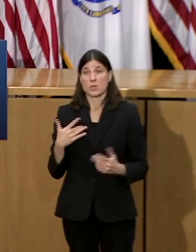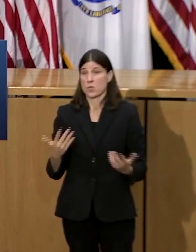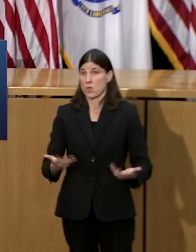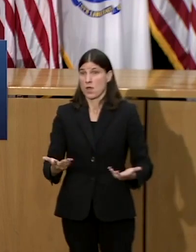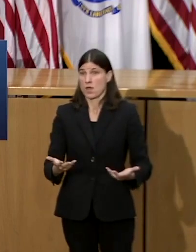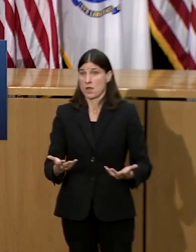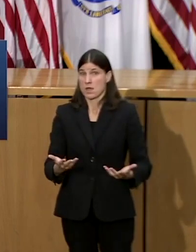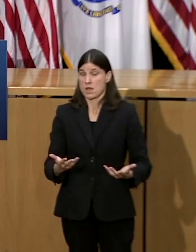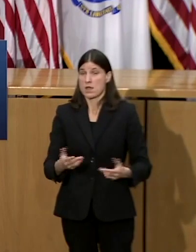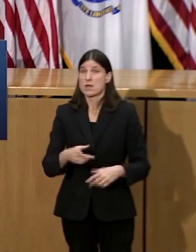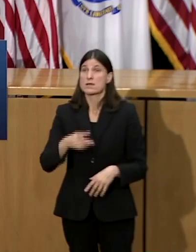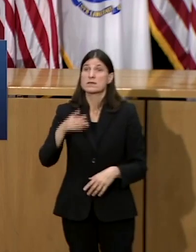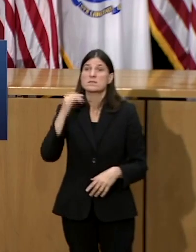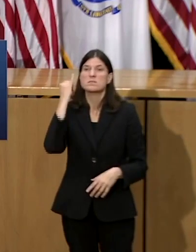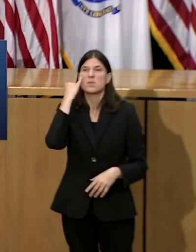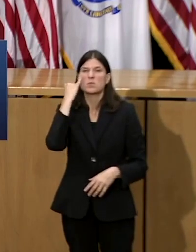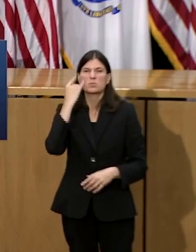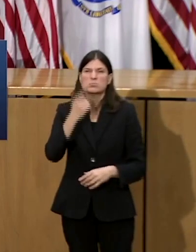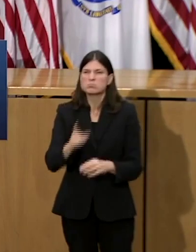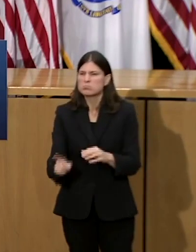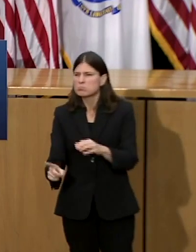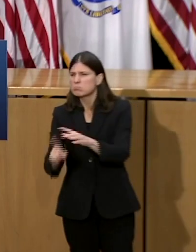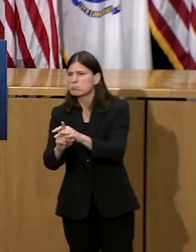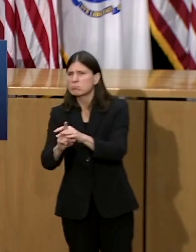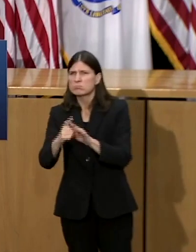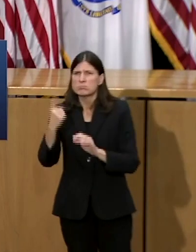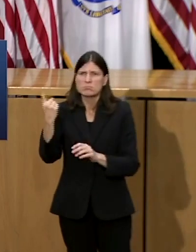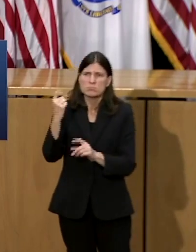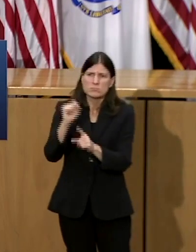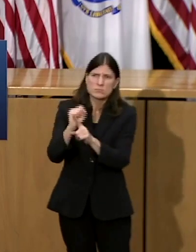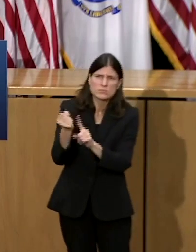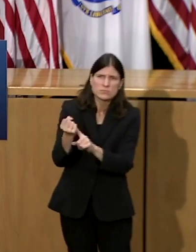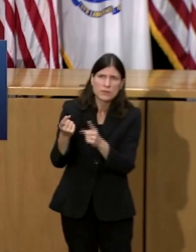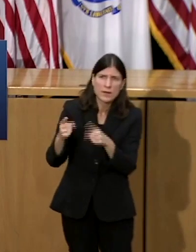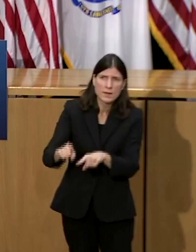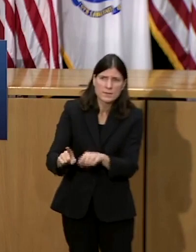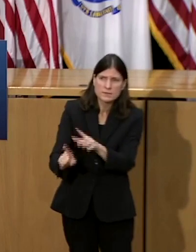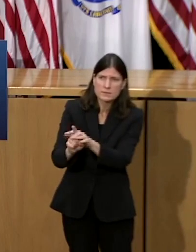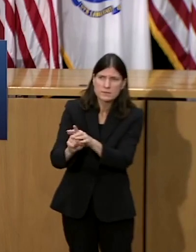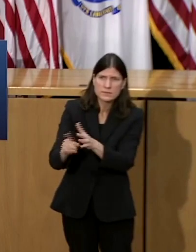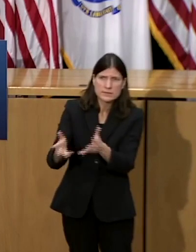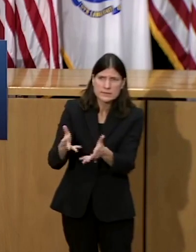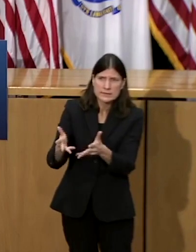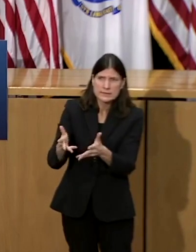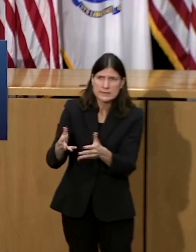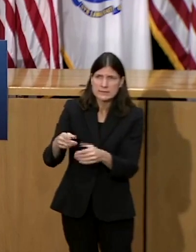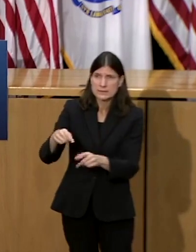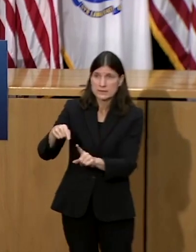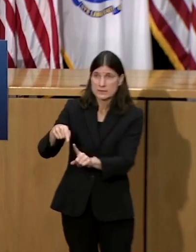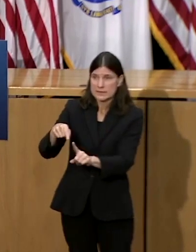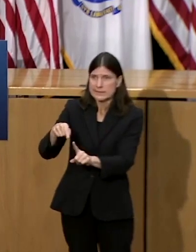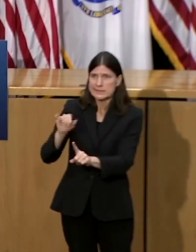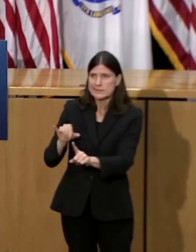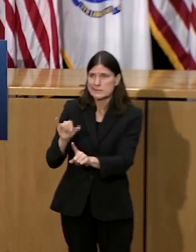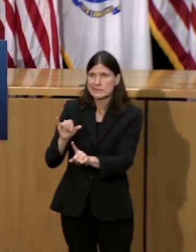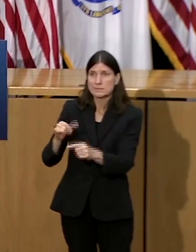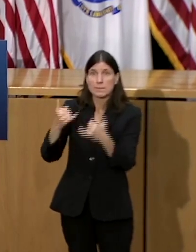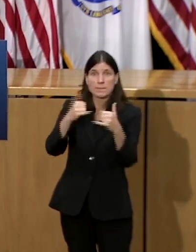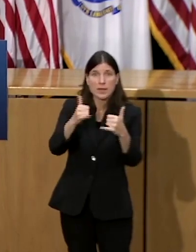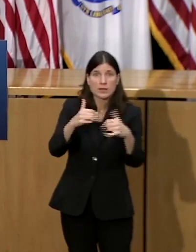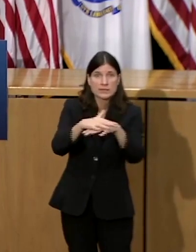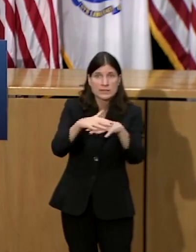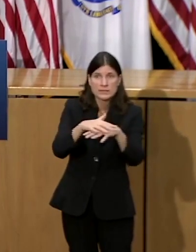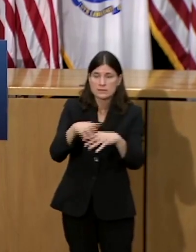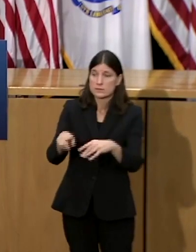a circumstance or a situation that you feel requires to go remote for a week or two, I think that's a far better outcome than just saying we're going to